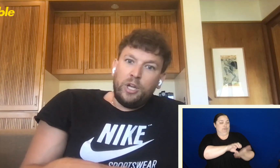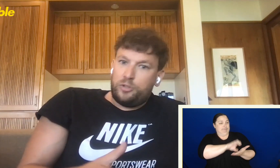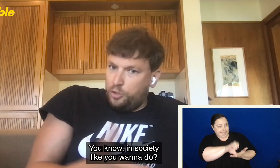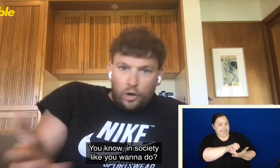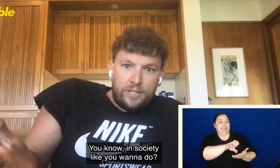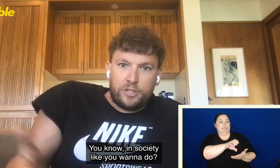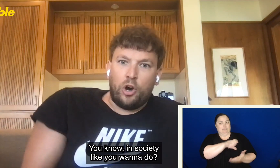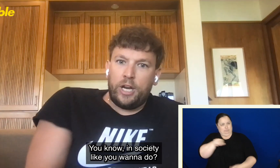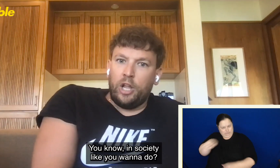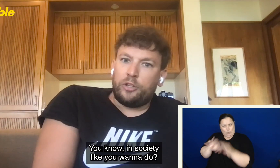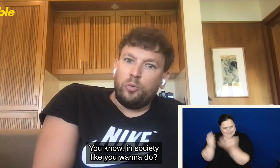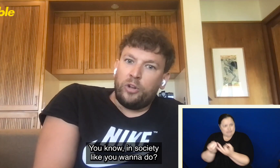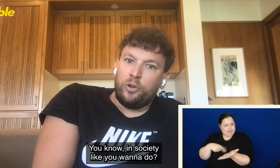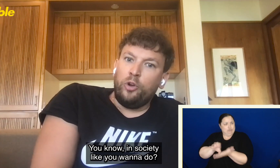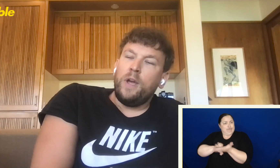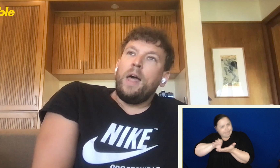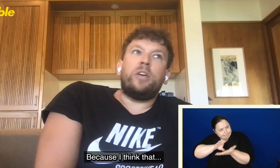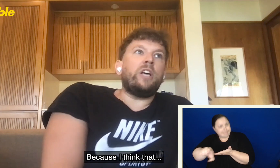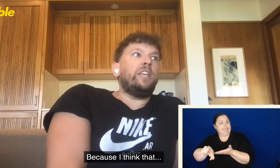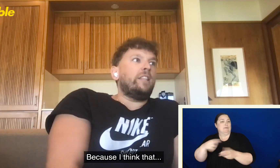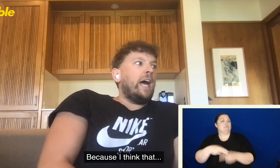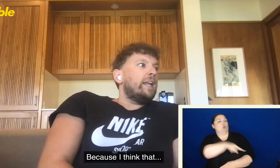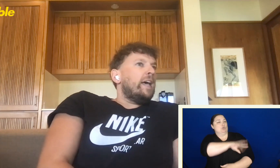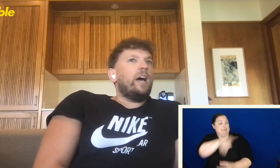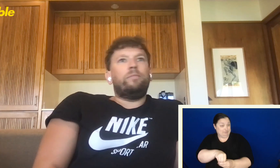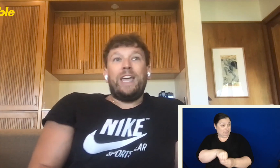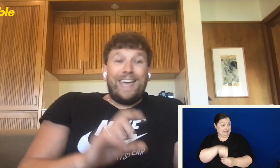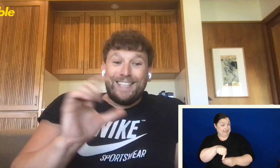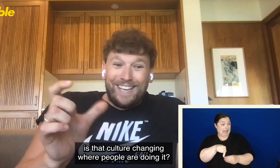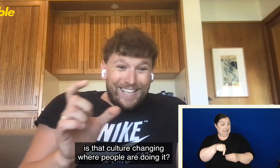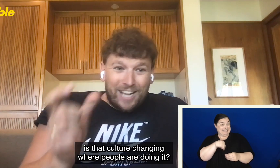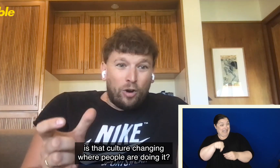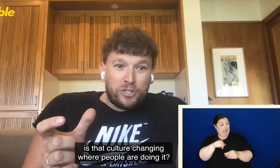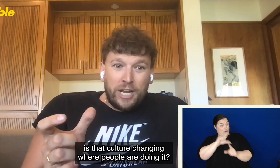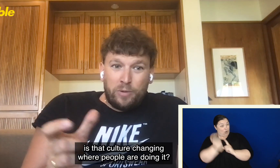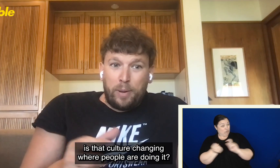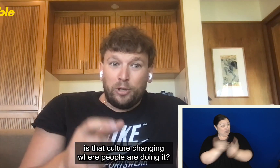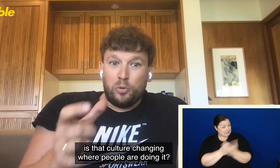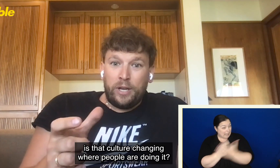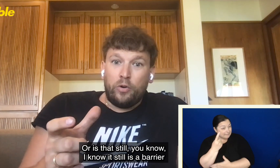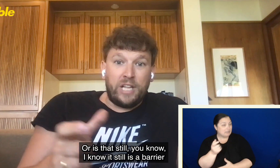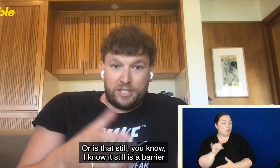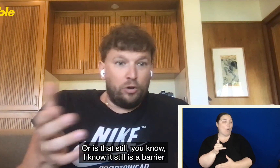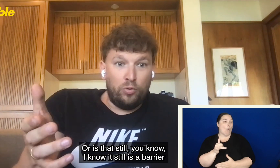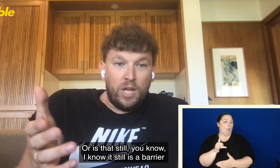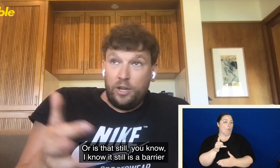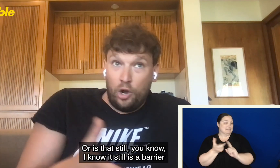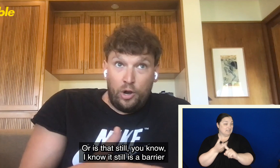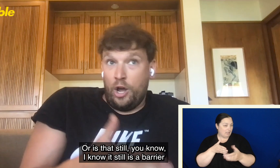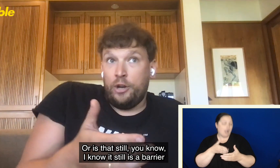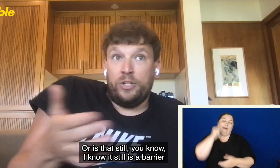contribute, in society like you want to do? Because I think that is that culture changing where people are doing it, or is that